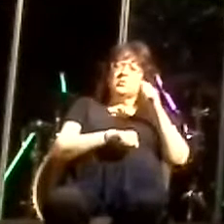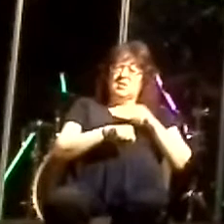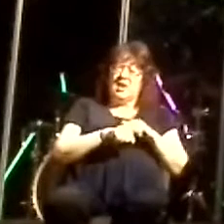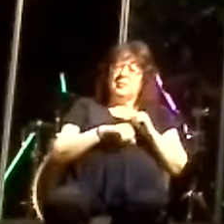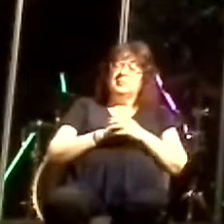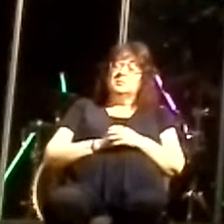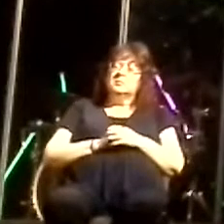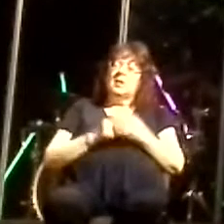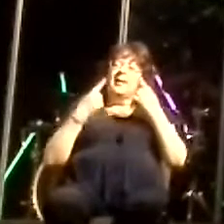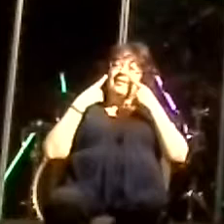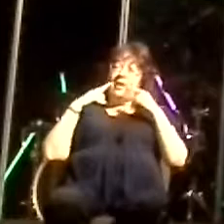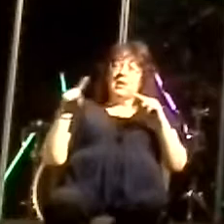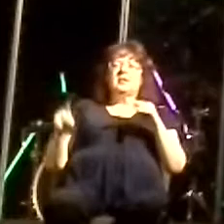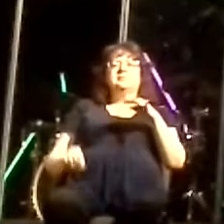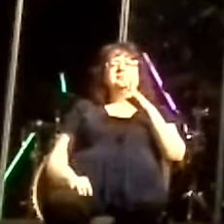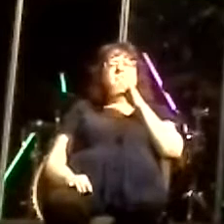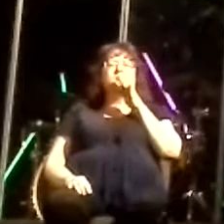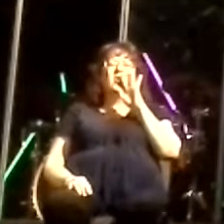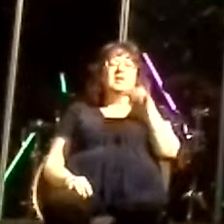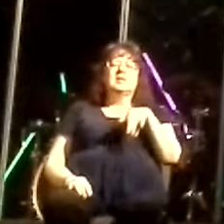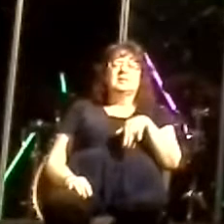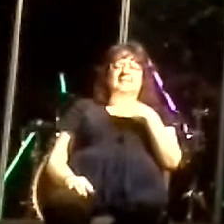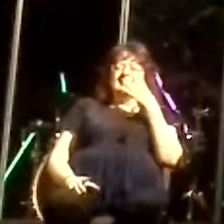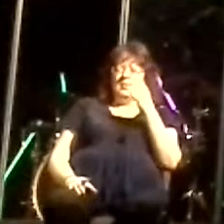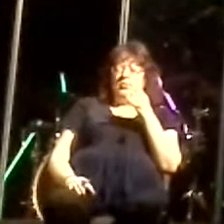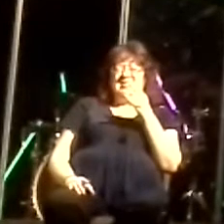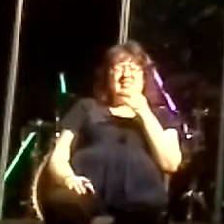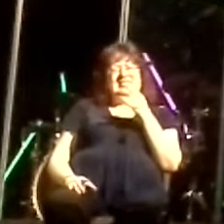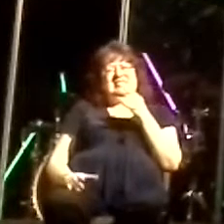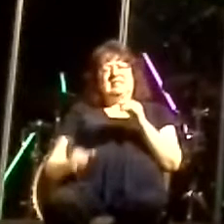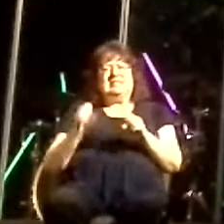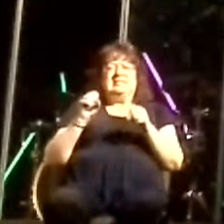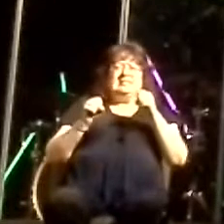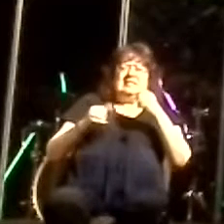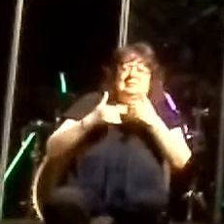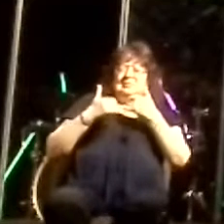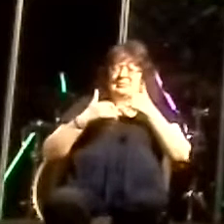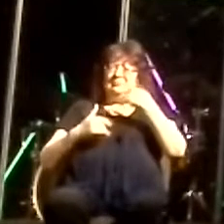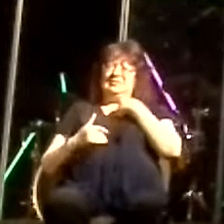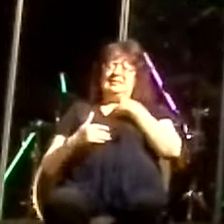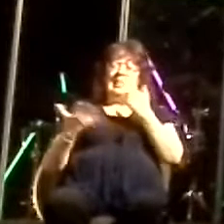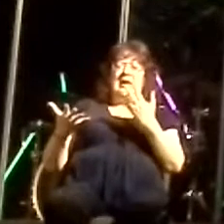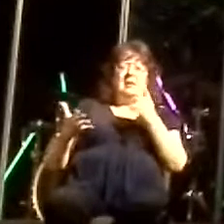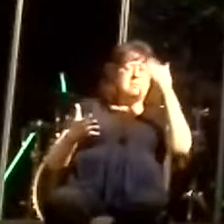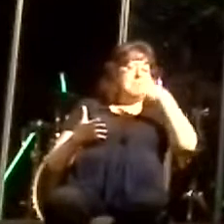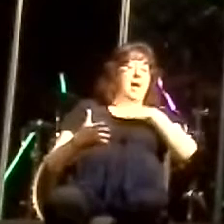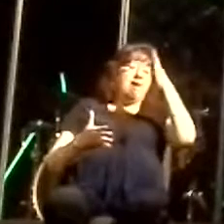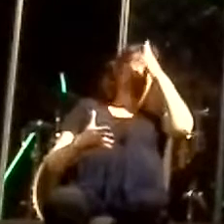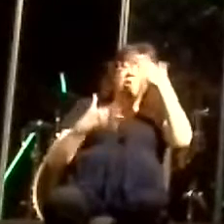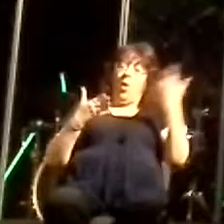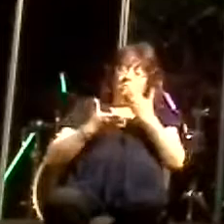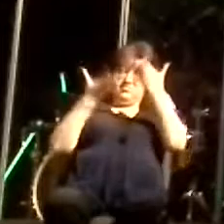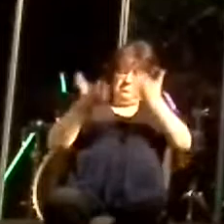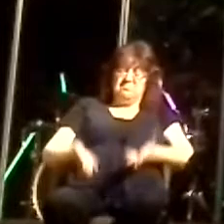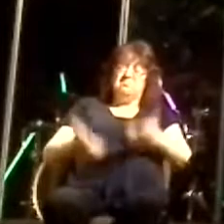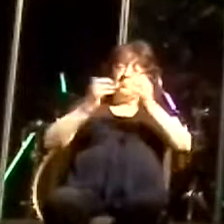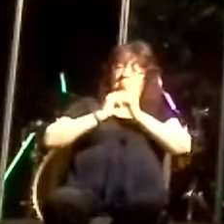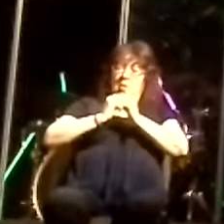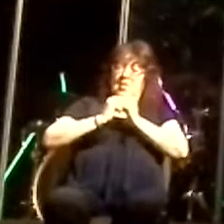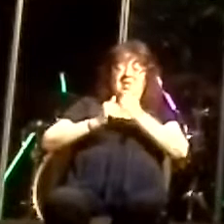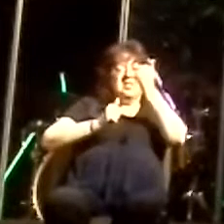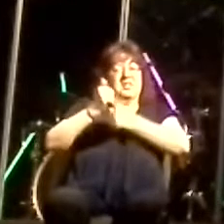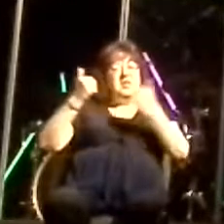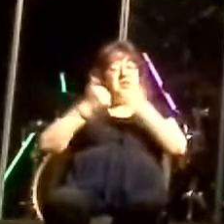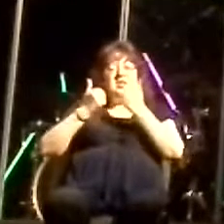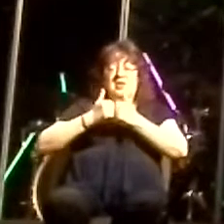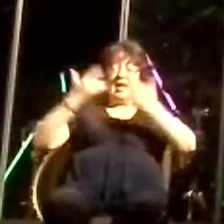and finally he kind of spoke up. He said, you know, guys, it's interesting. I'm really torn. I said, my father was always present. He was at every